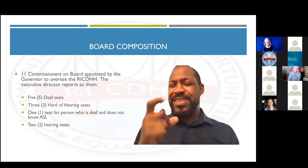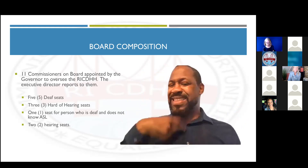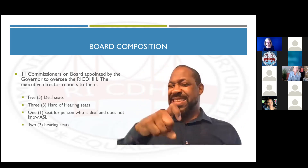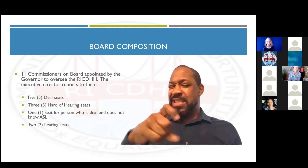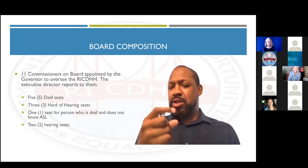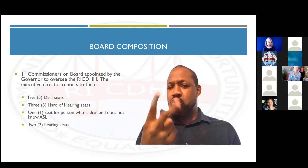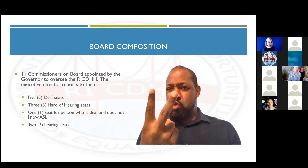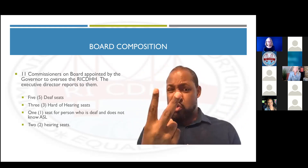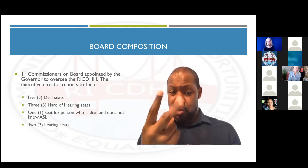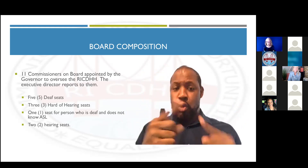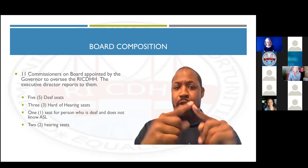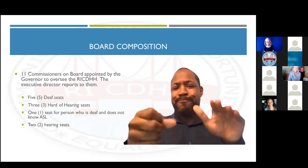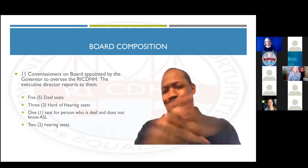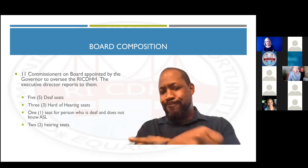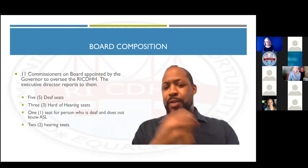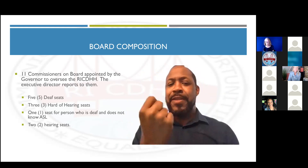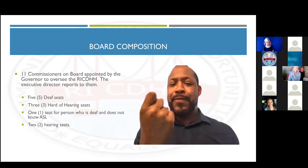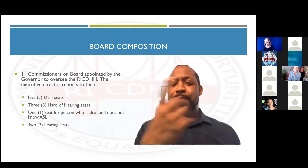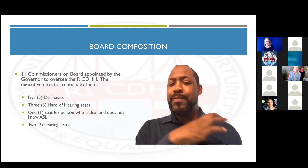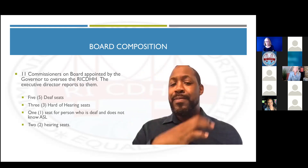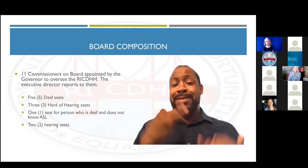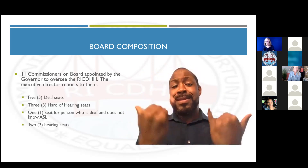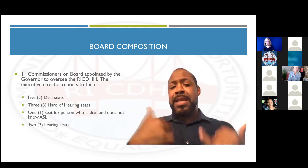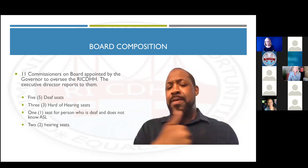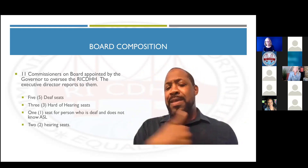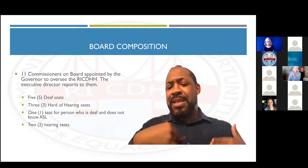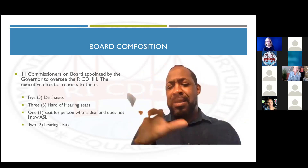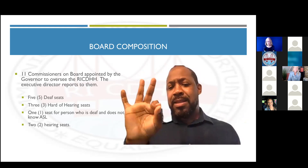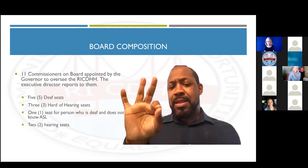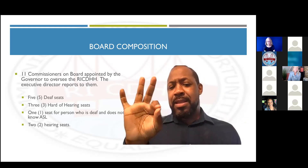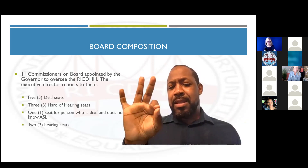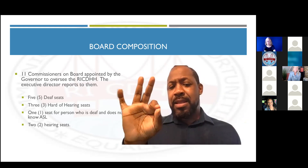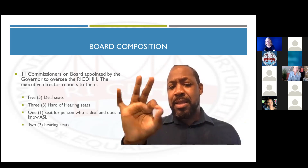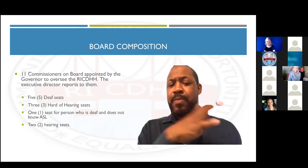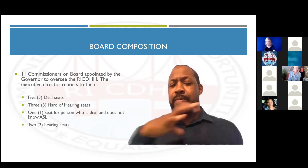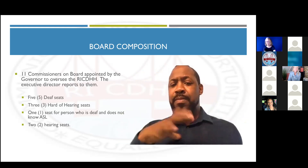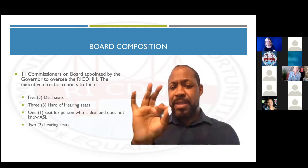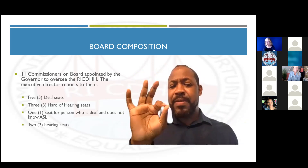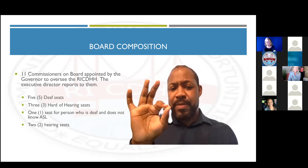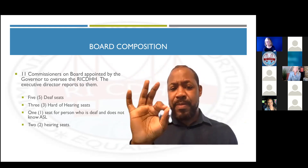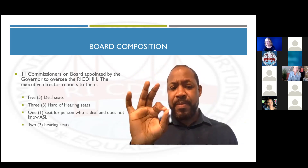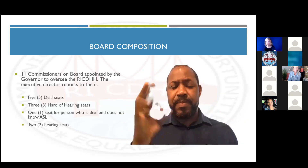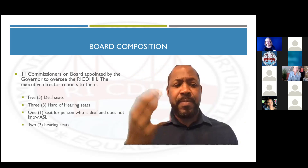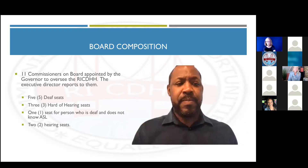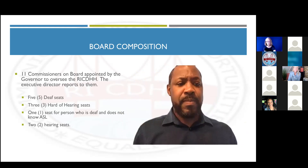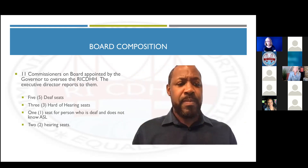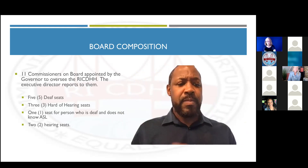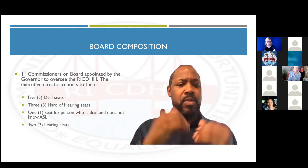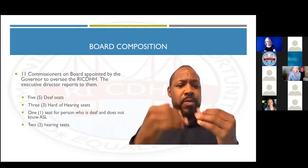people to fill those seats. Then we'll have the full complement of 11 commissioners. But as I said, we have 9 right